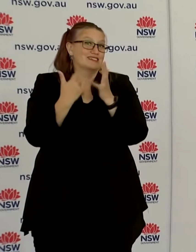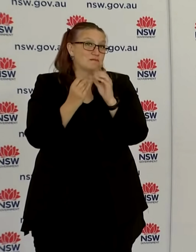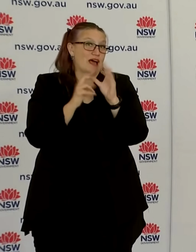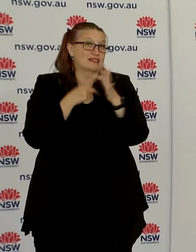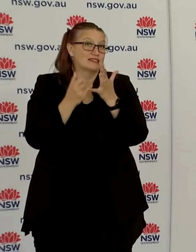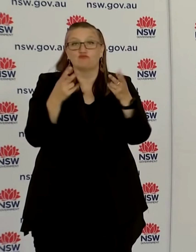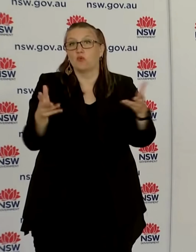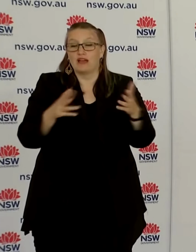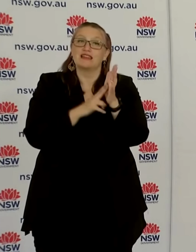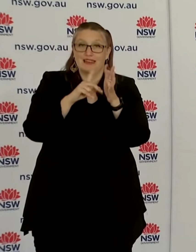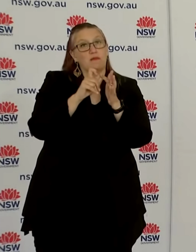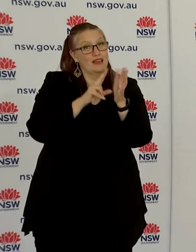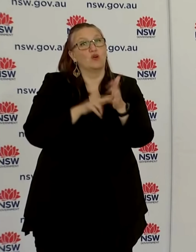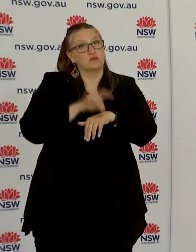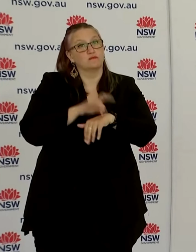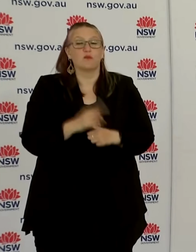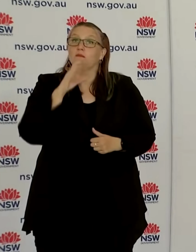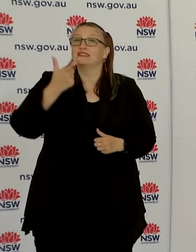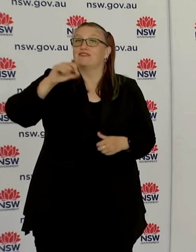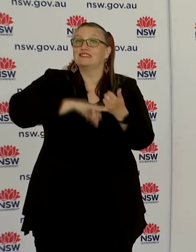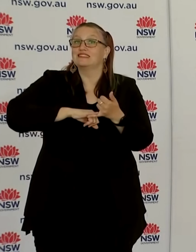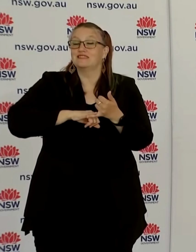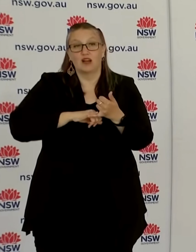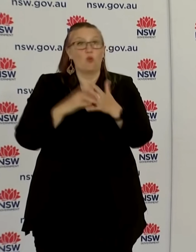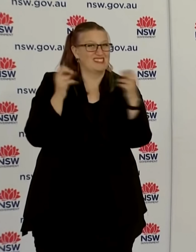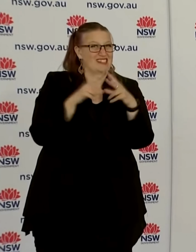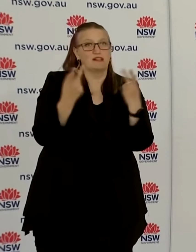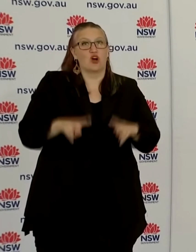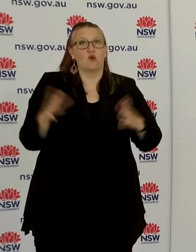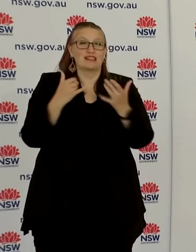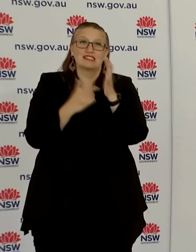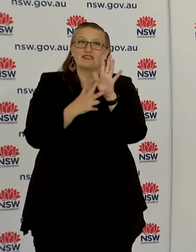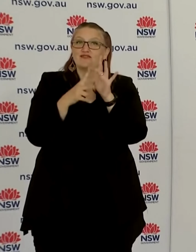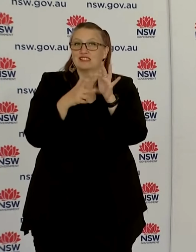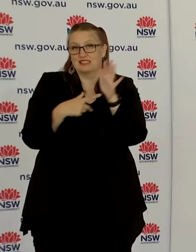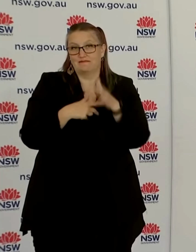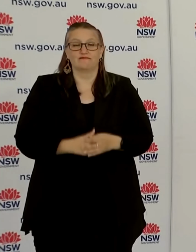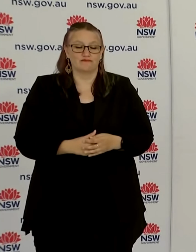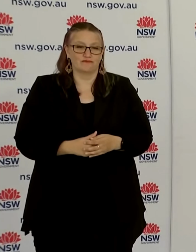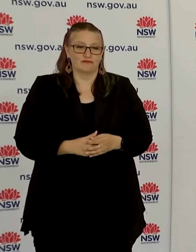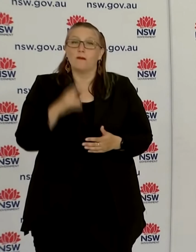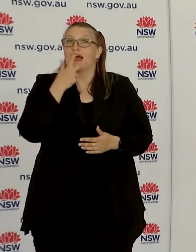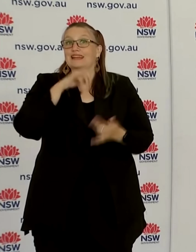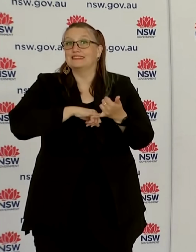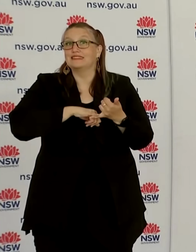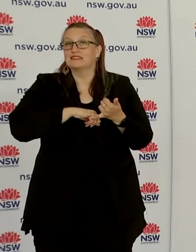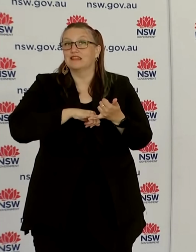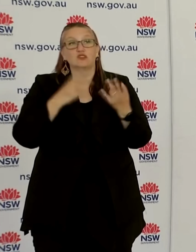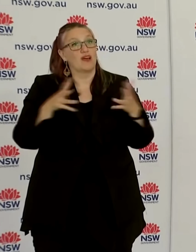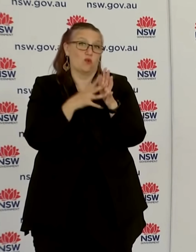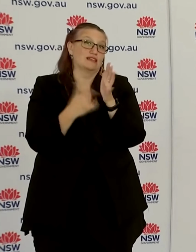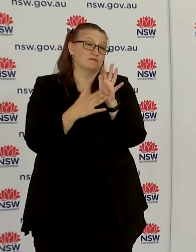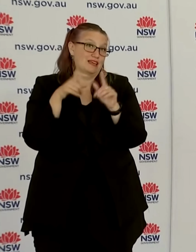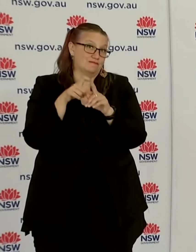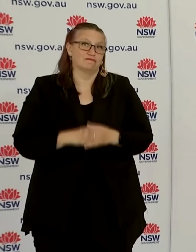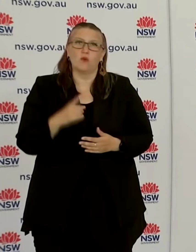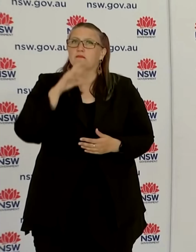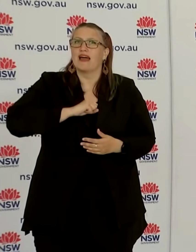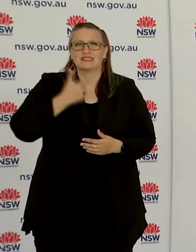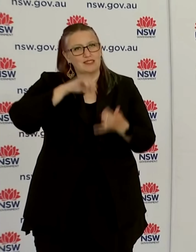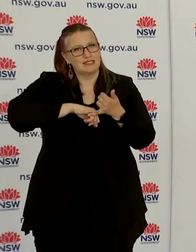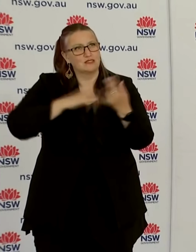Nepean Hospital. A man in his 70s from Western Sydney who died at St Vincent's Hospital. A man in his 80s from Western Sydney who died at Westmead Hospital. A man in his 70s from southwestern